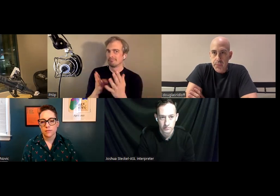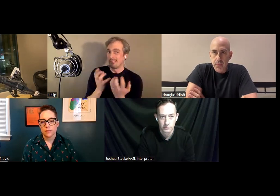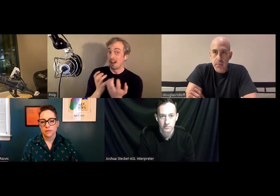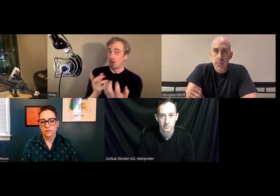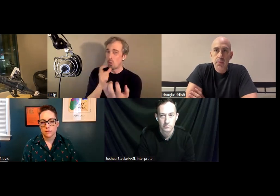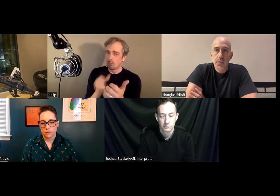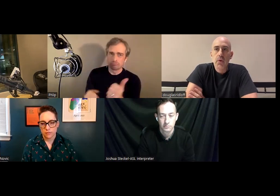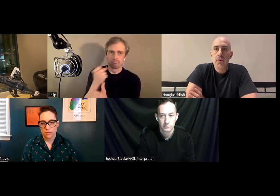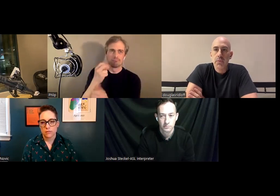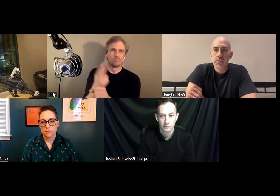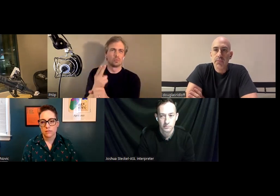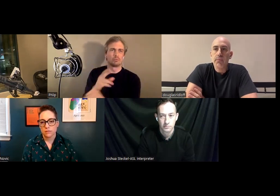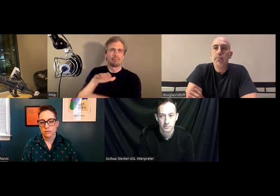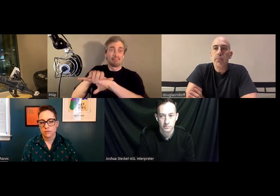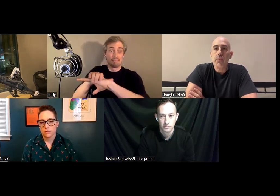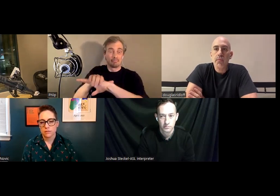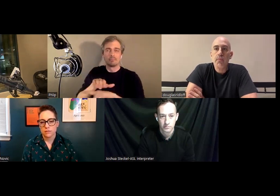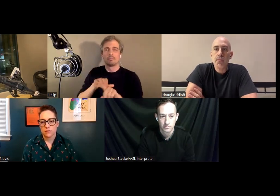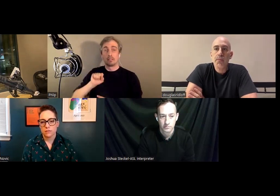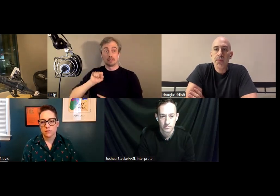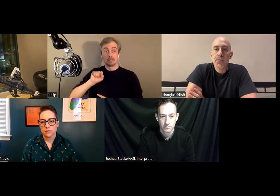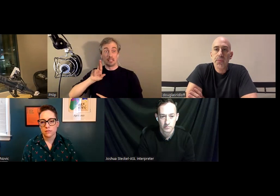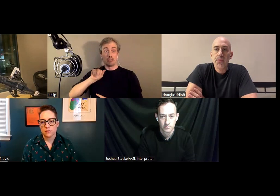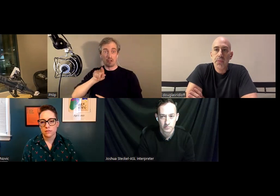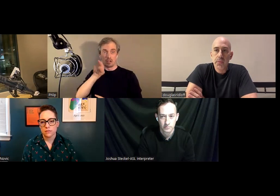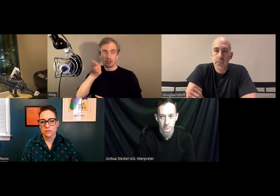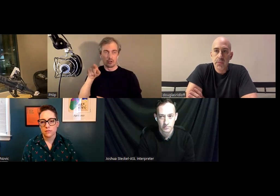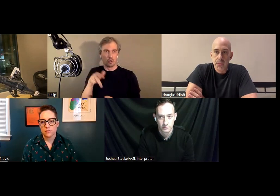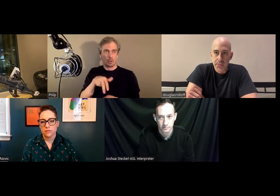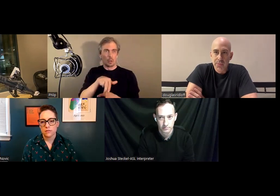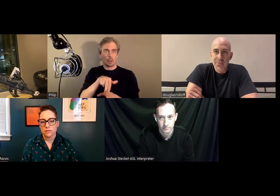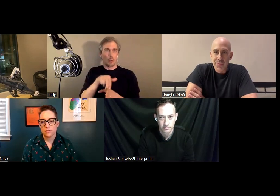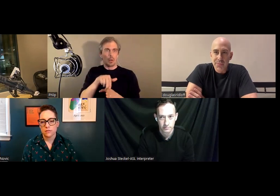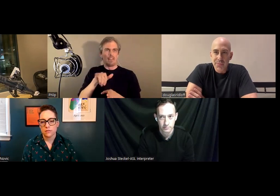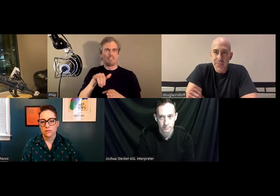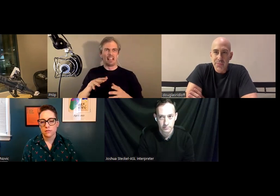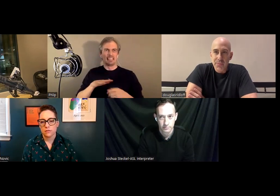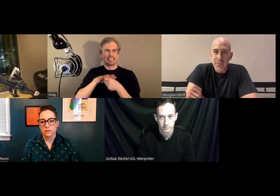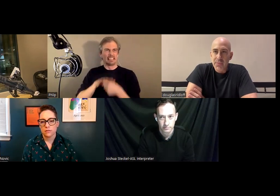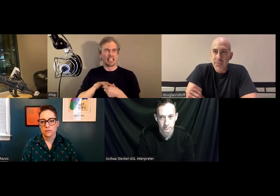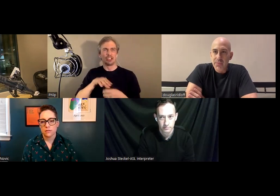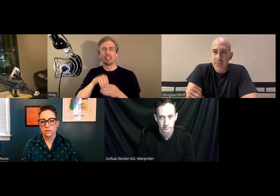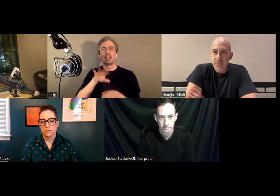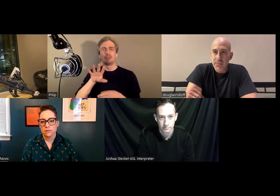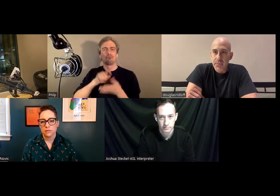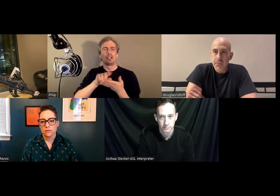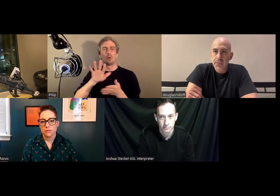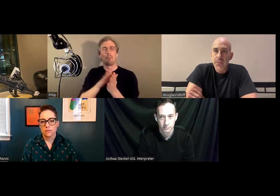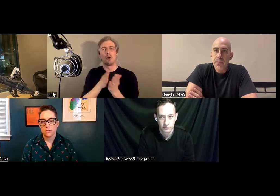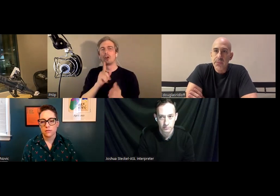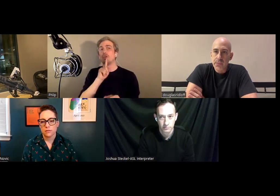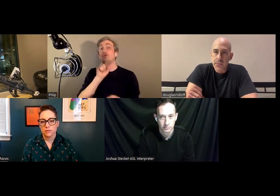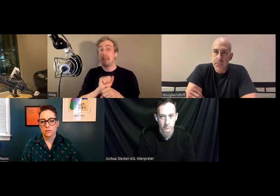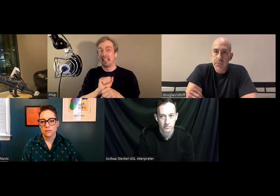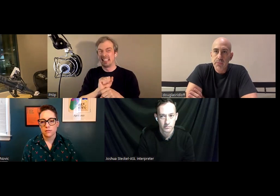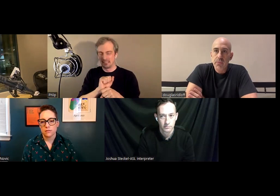English. Sara, you really navigated that tension in the process of writing your book, True Biz. What were some of the biggest